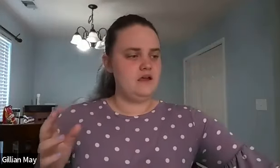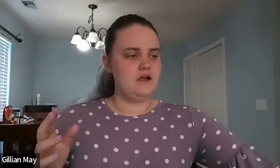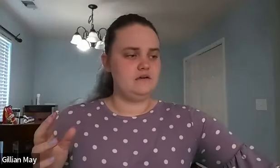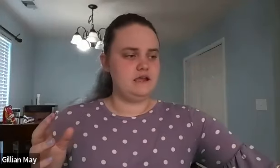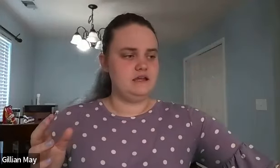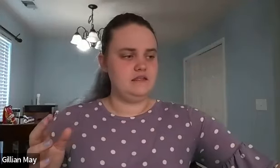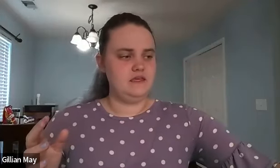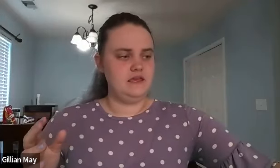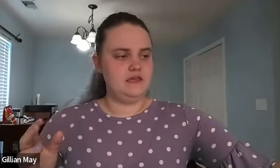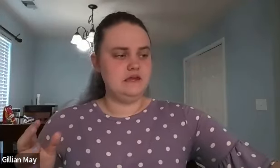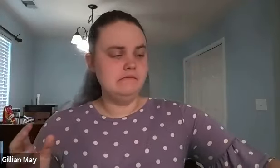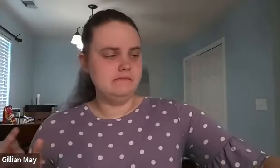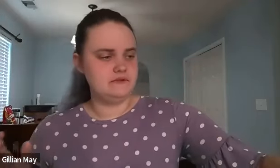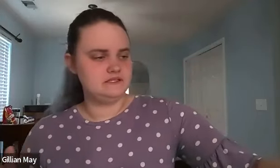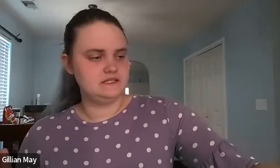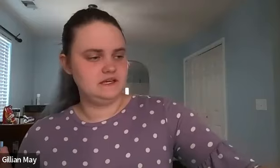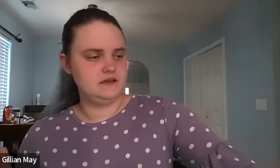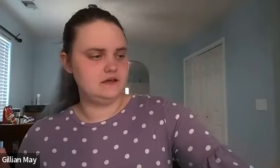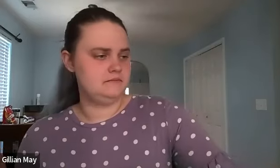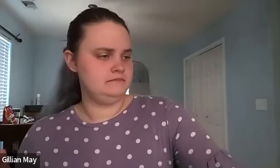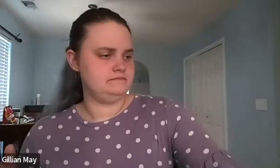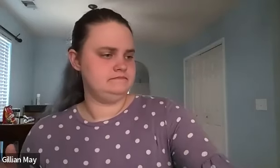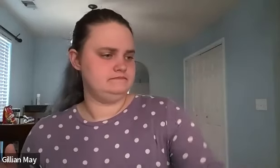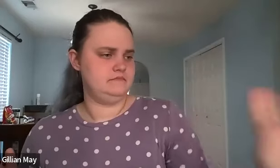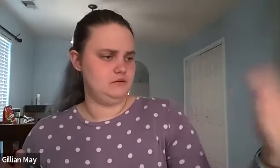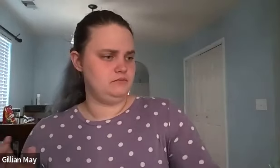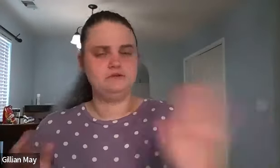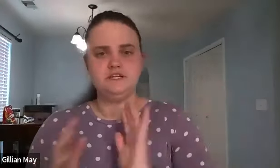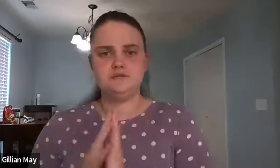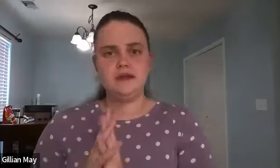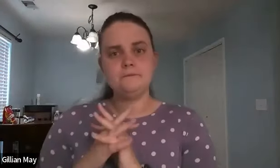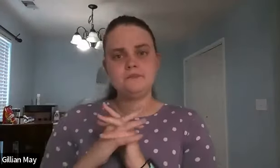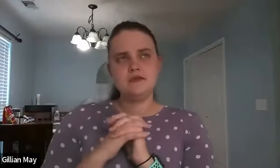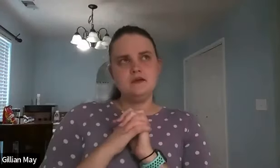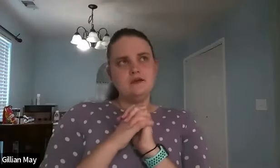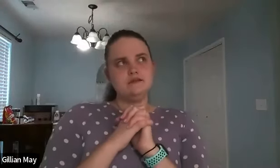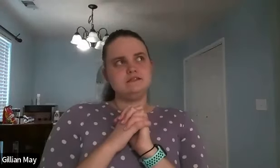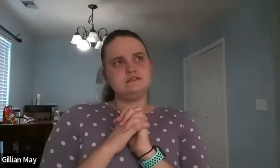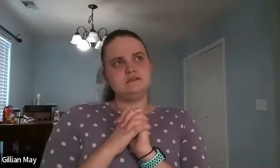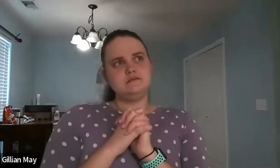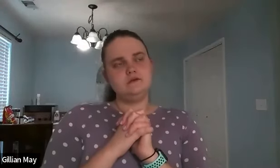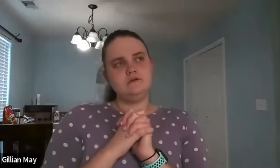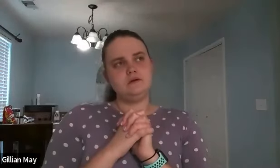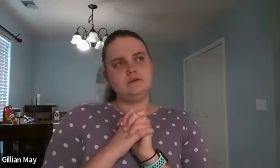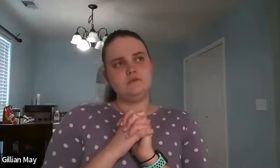All right. And then let's see. No, we don't need you right now. Let's see. Who, what, when,